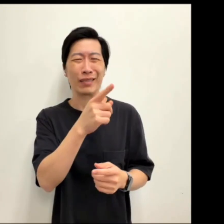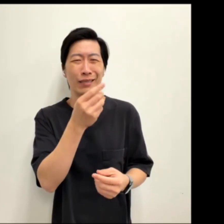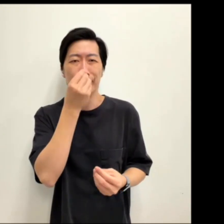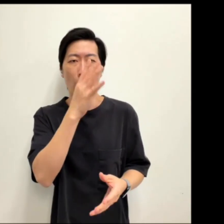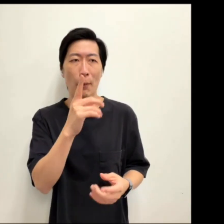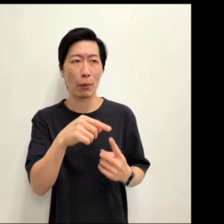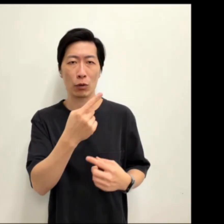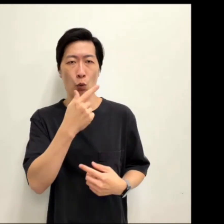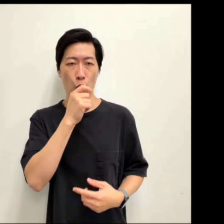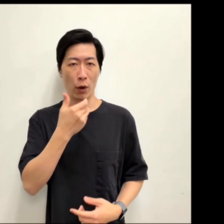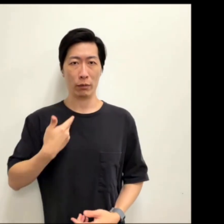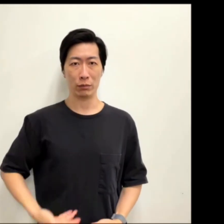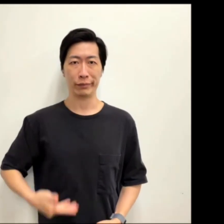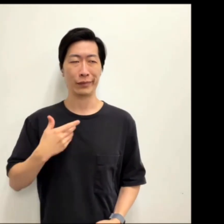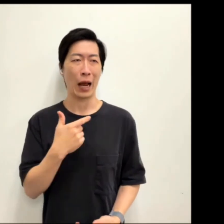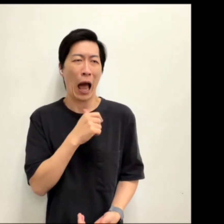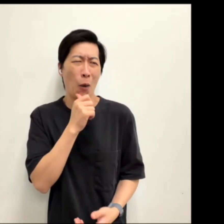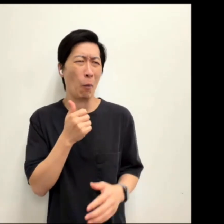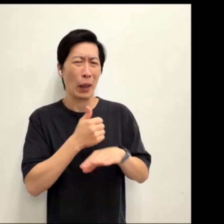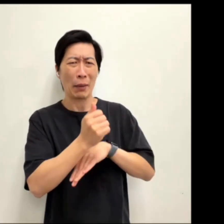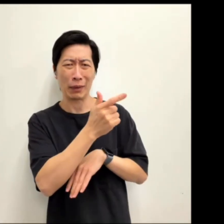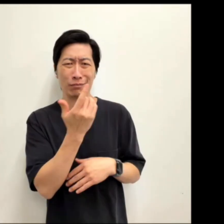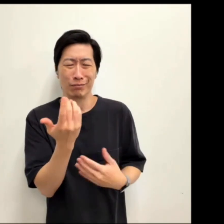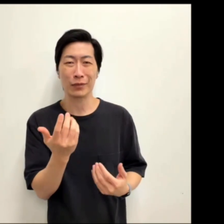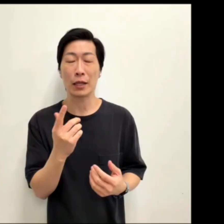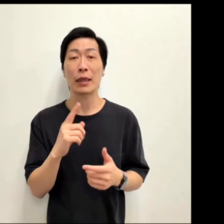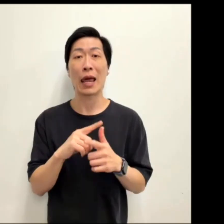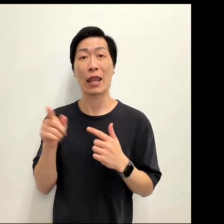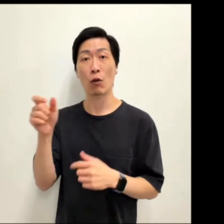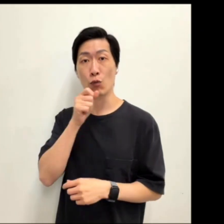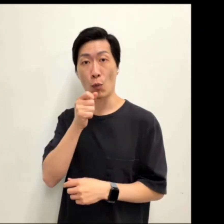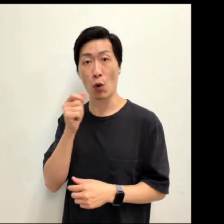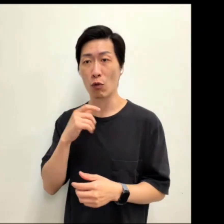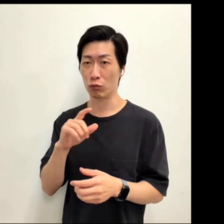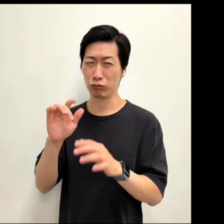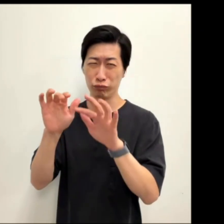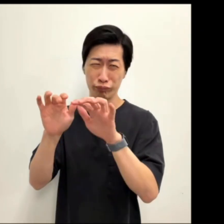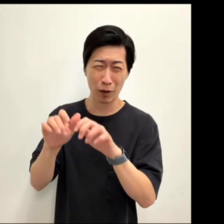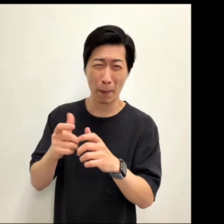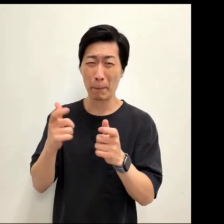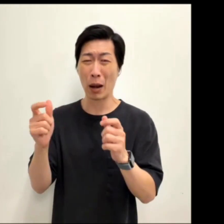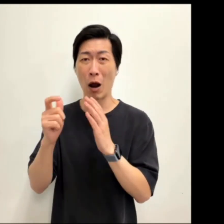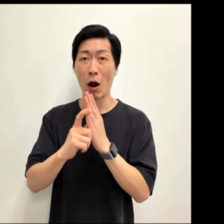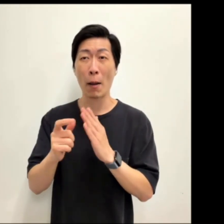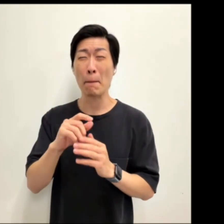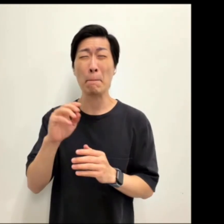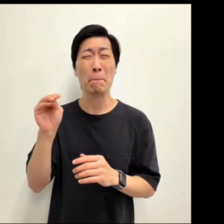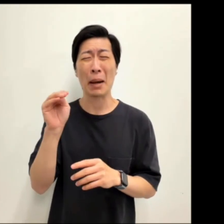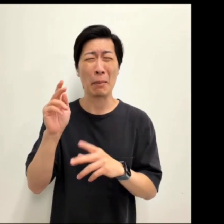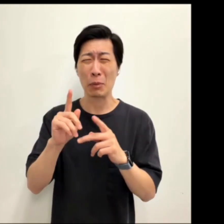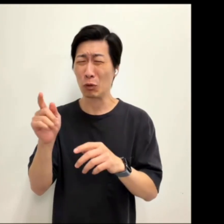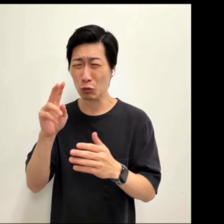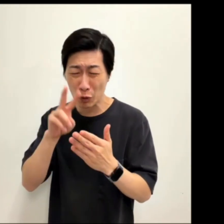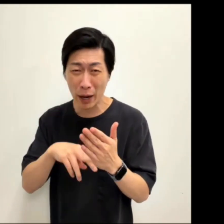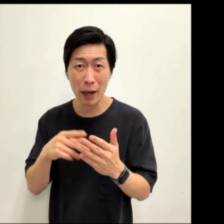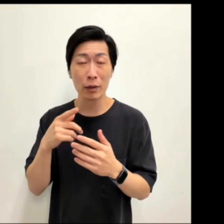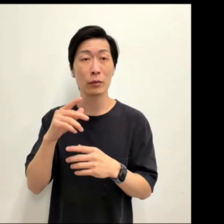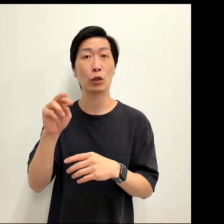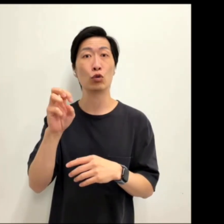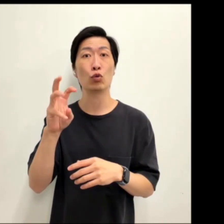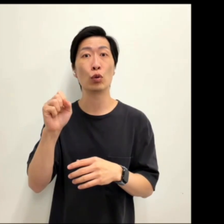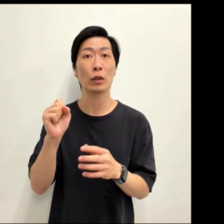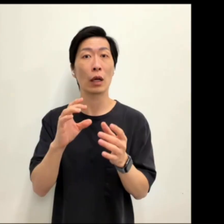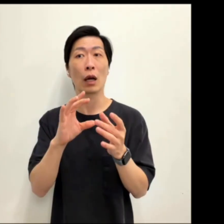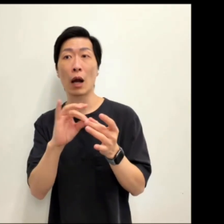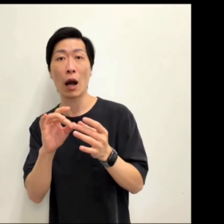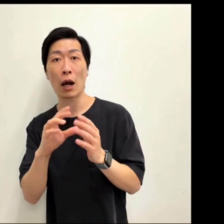in tandem, but who am I? They didn't care about me and I don't blame them. And so he wrote this big article about me. Millions of people read it. All these other